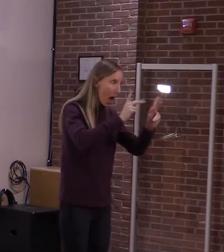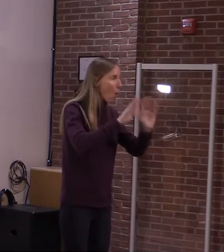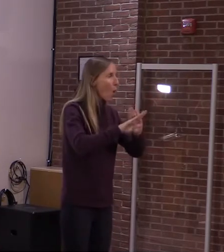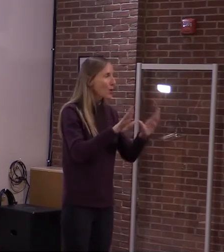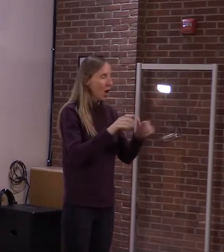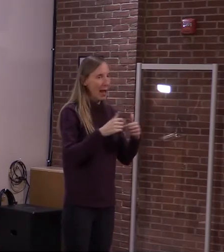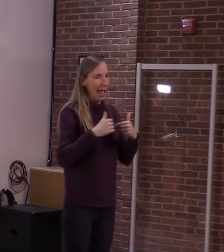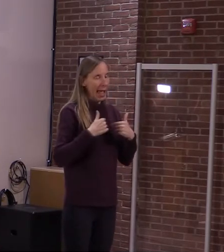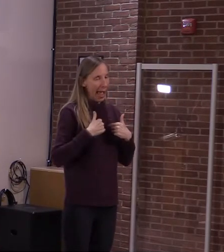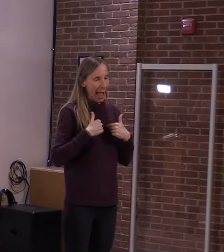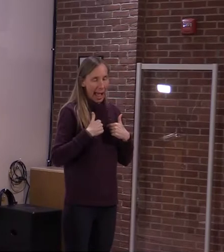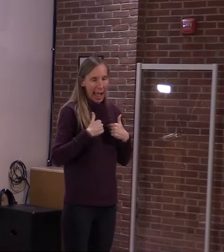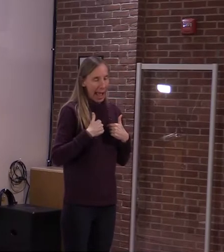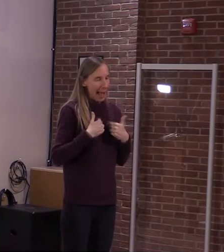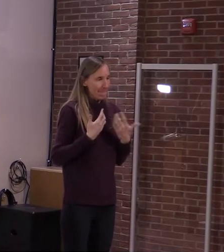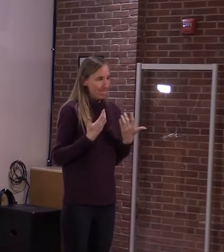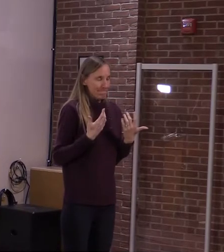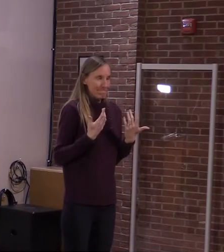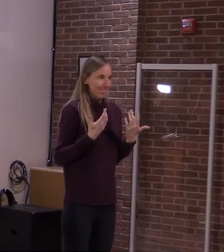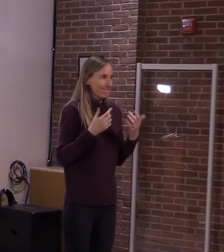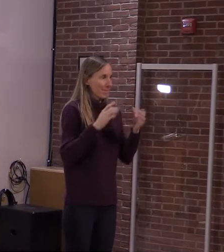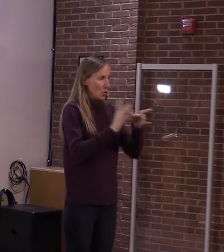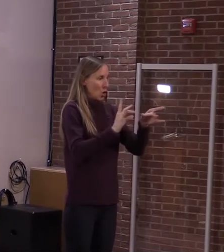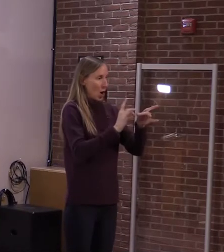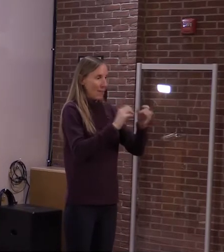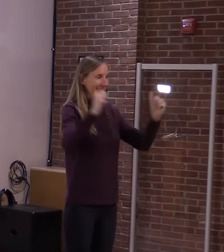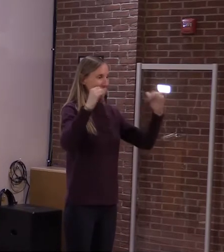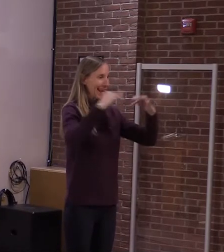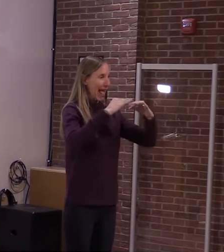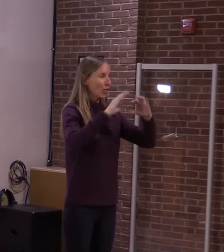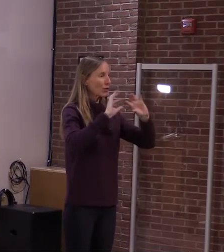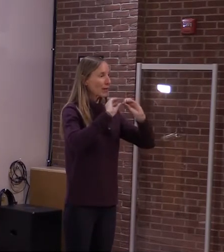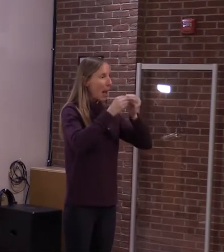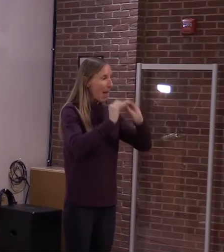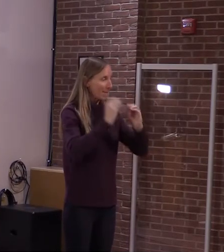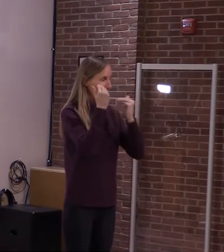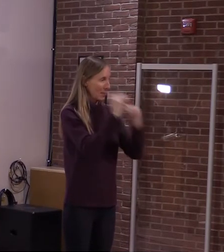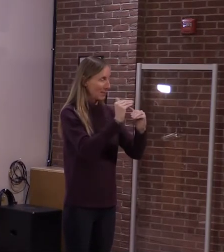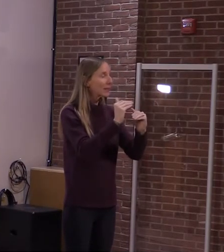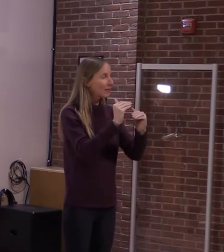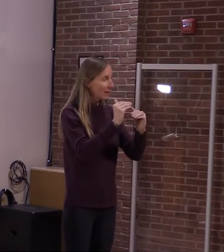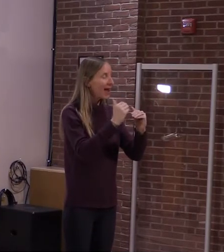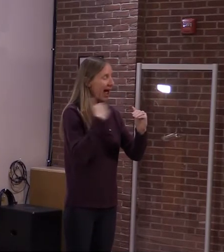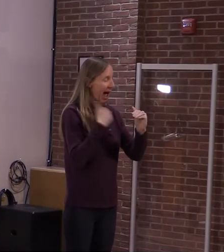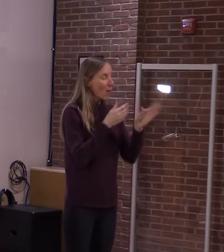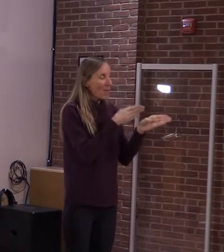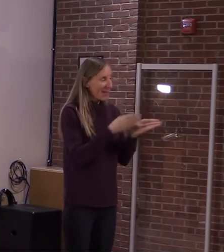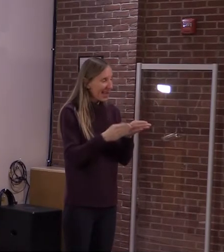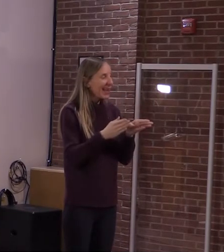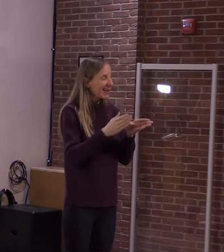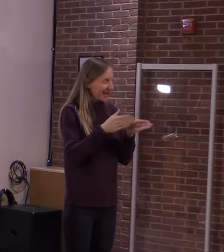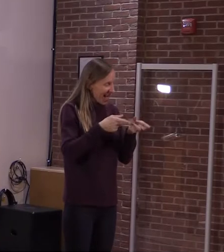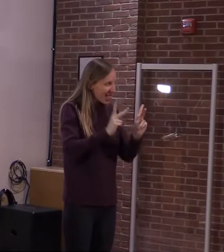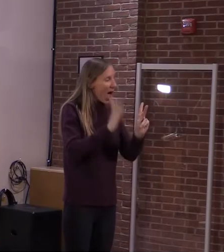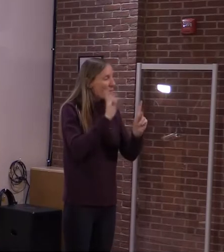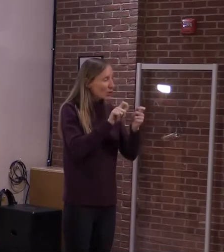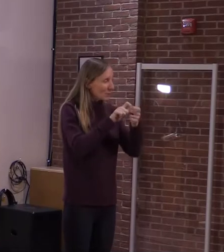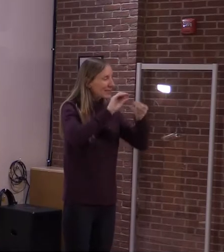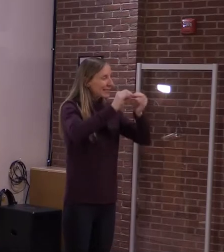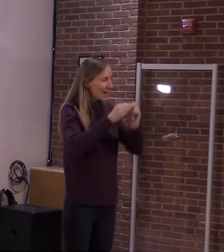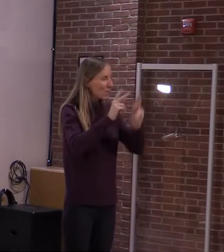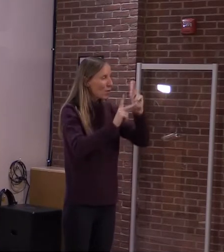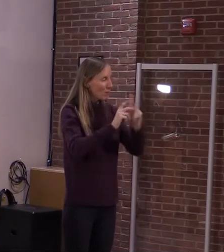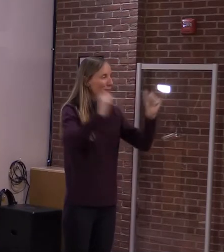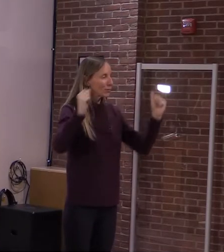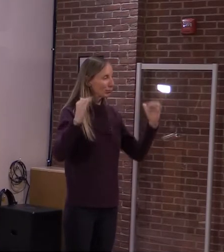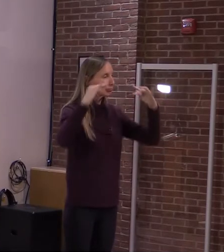what our gathering limits are. You know, we put our plan forward and allows for a certain number of people to gather